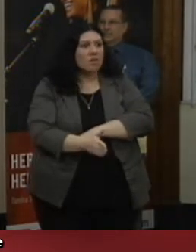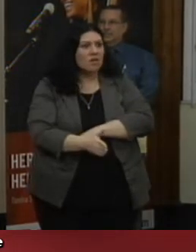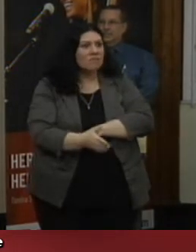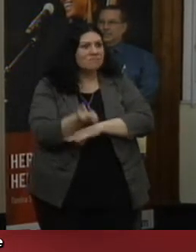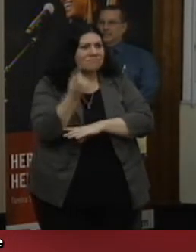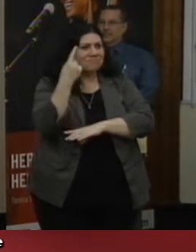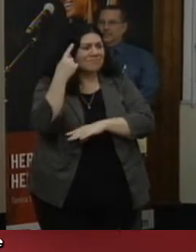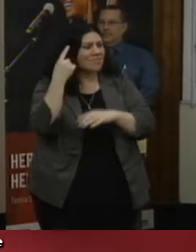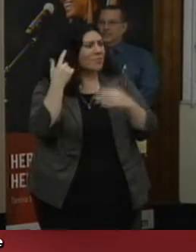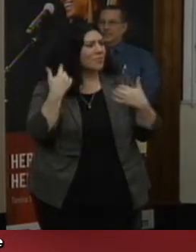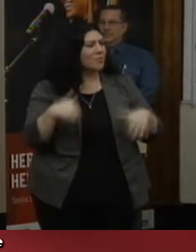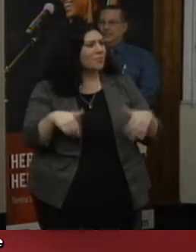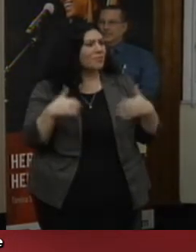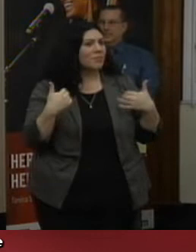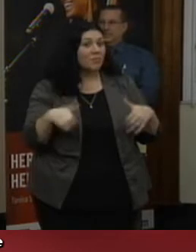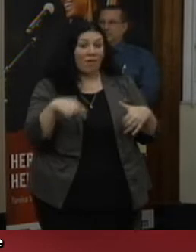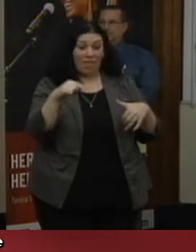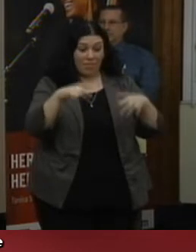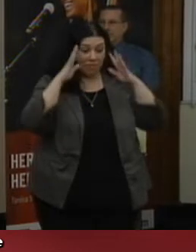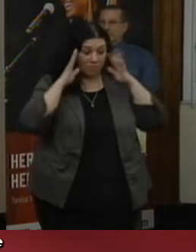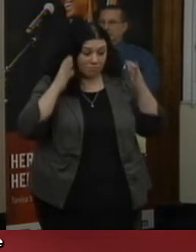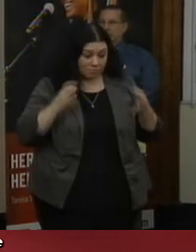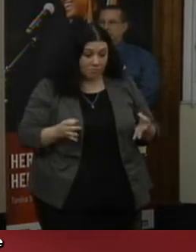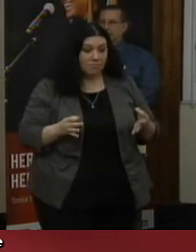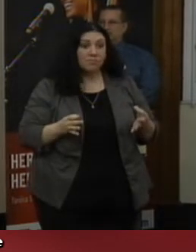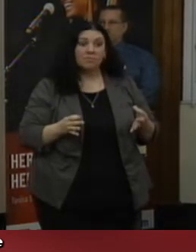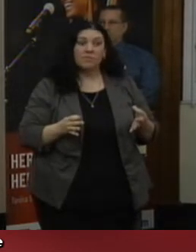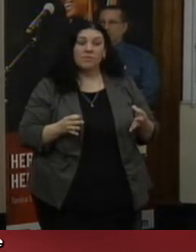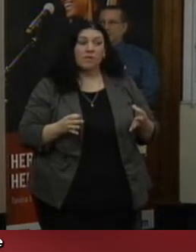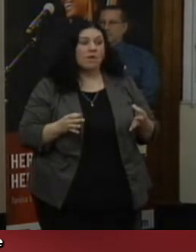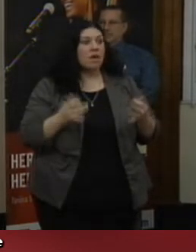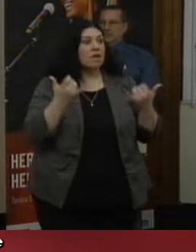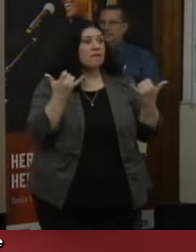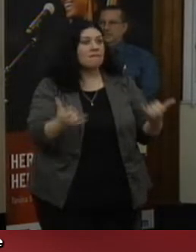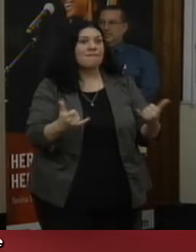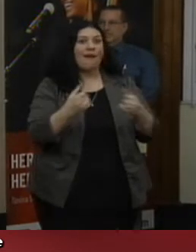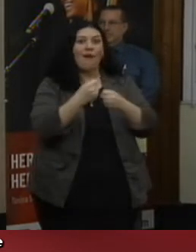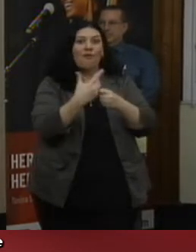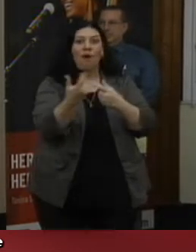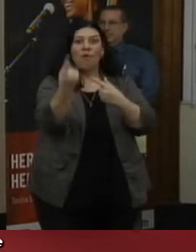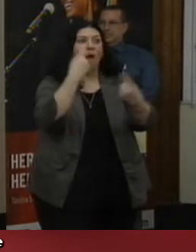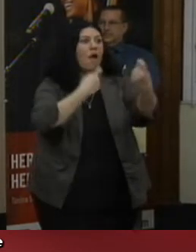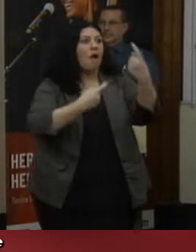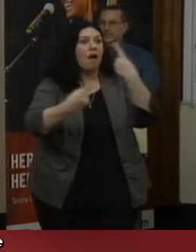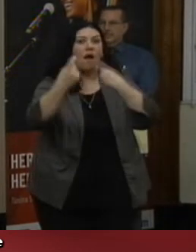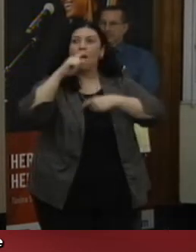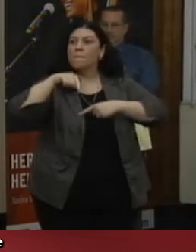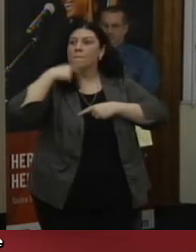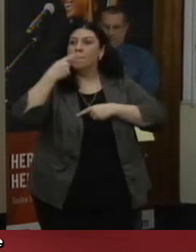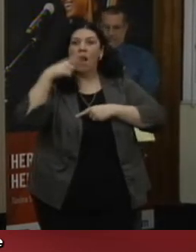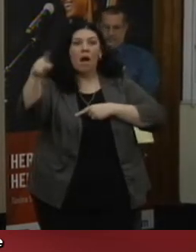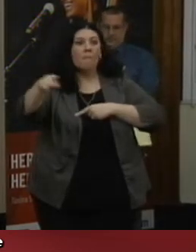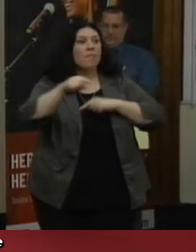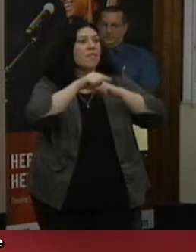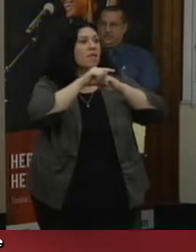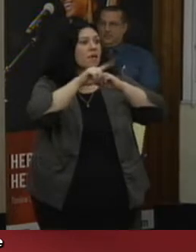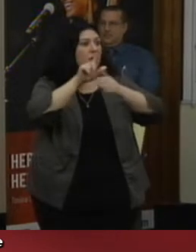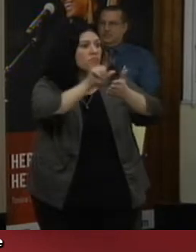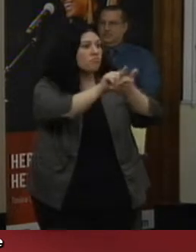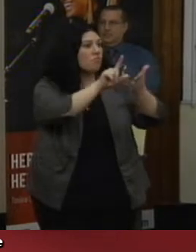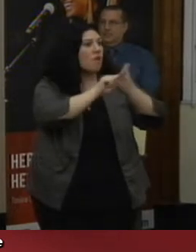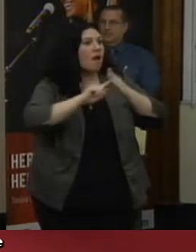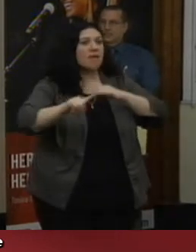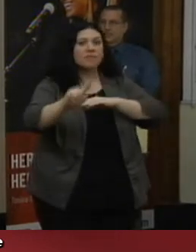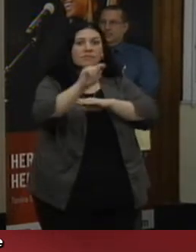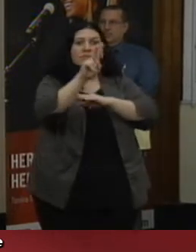Understandably, this action has led to a lot of questions from the public and from the press. So